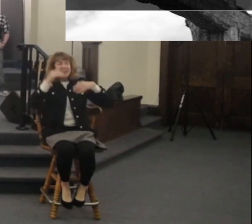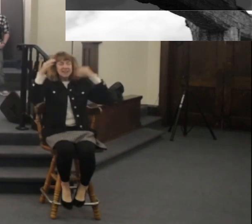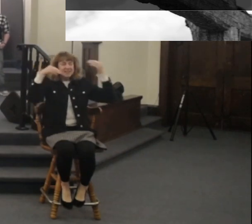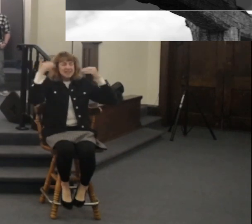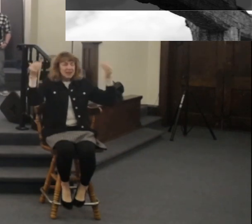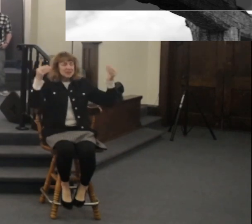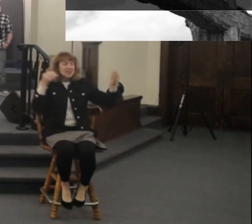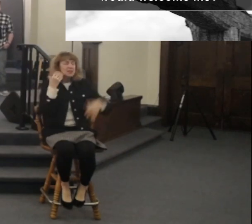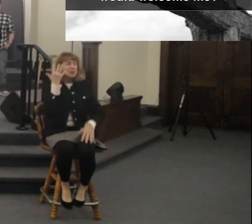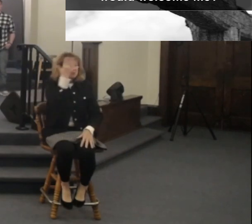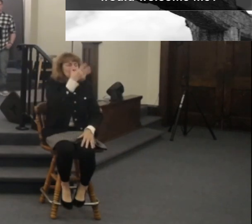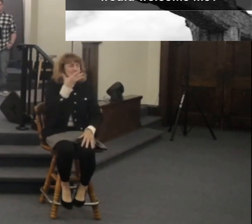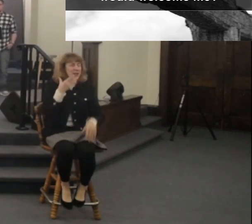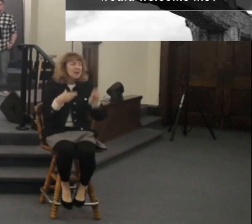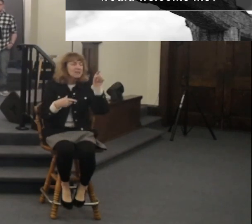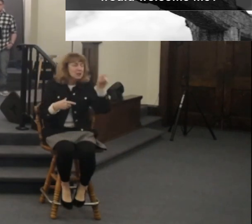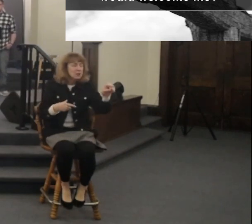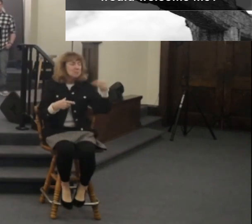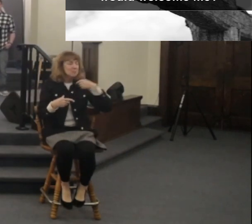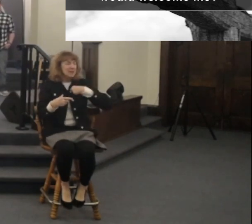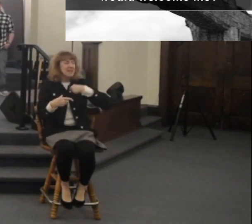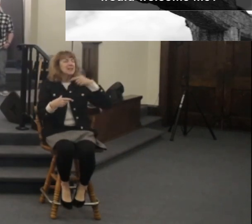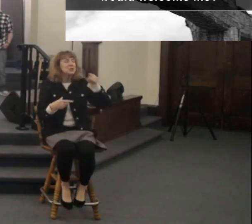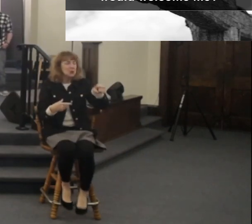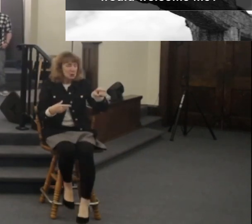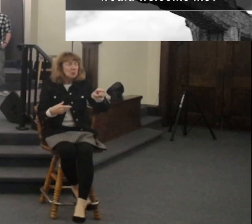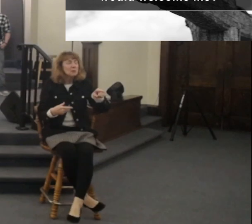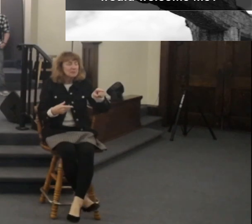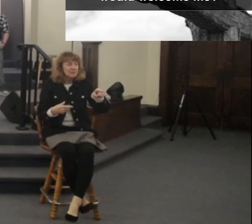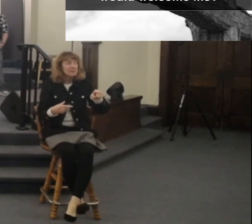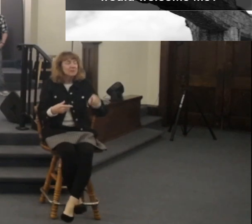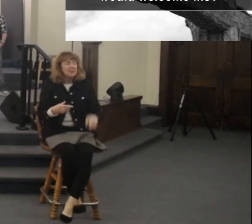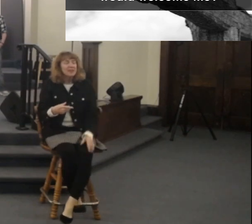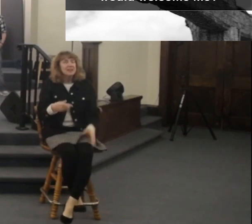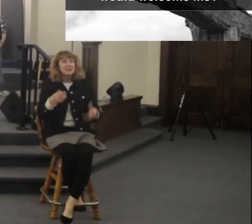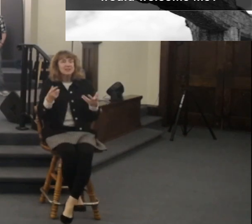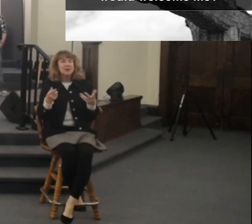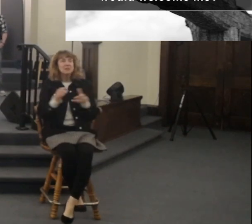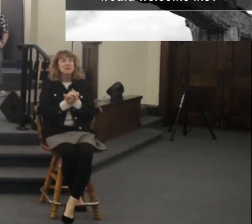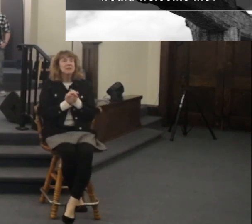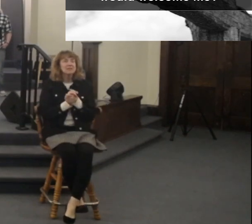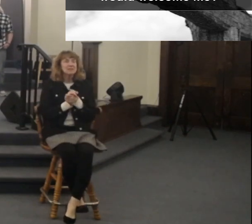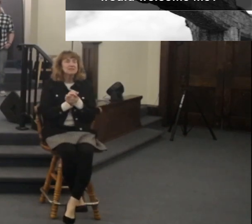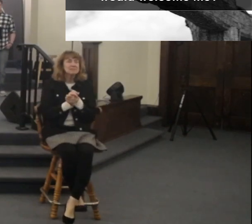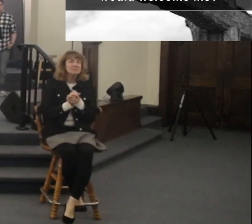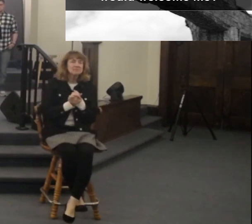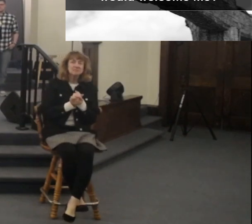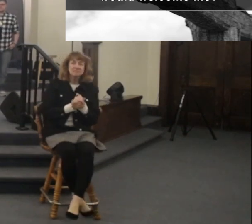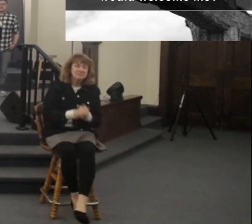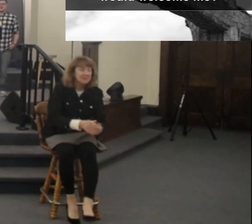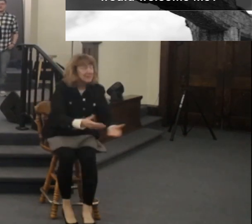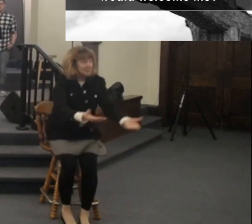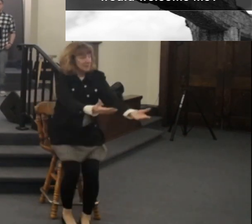okay? Stand up and sing Who You Say I Am. This one's a good one.